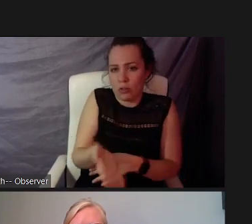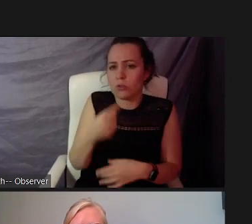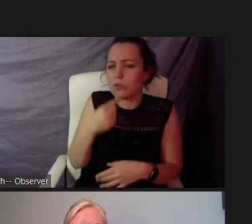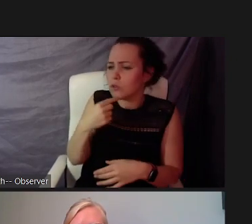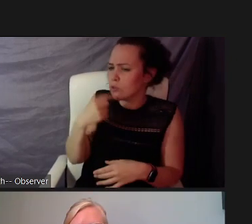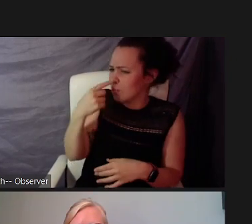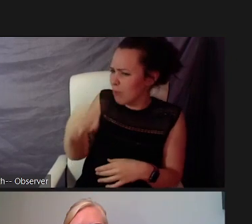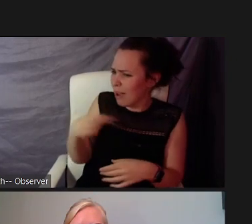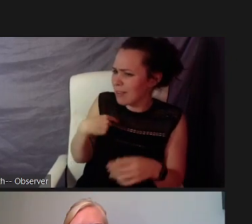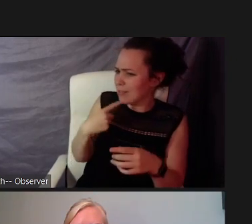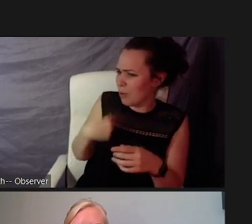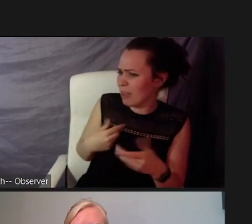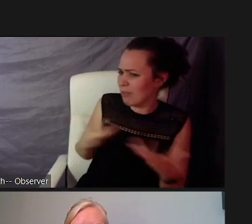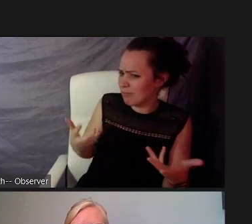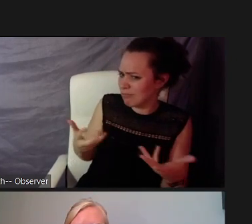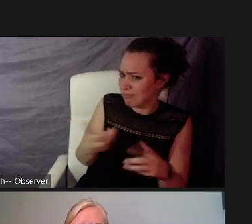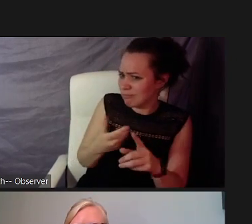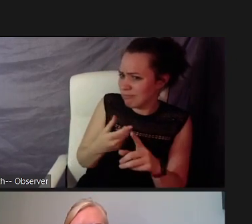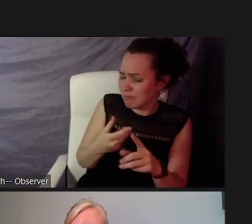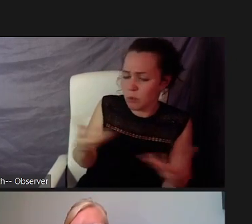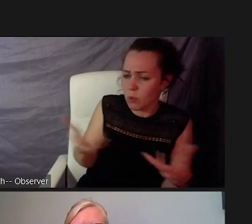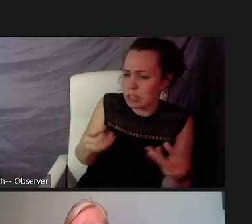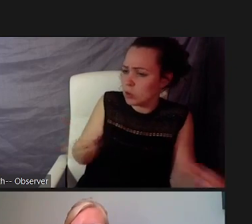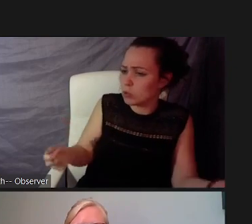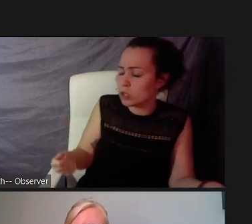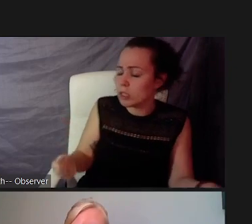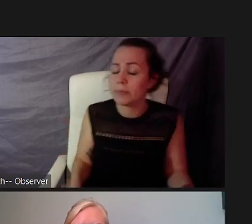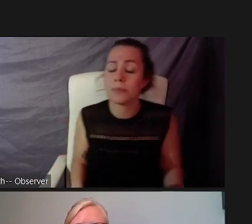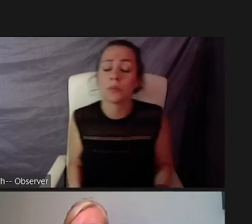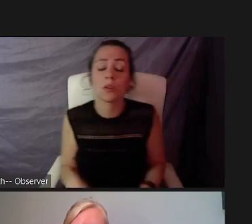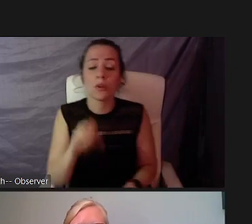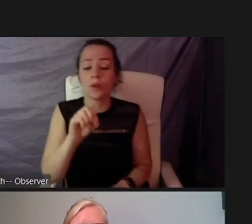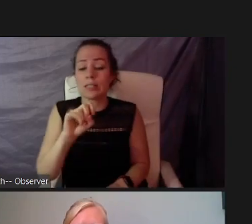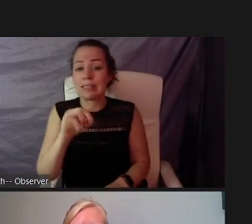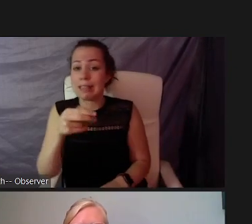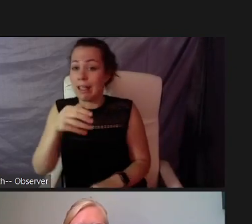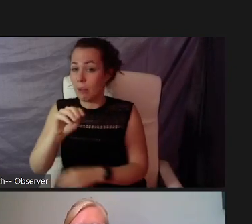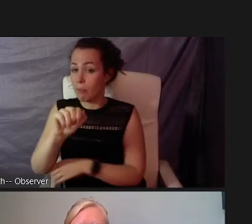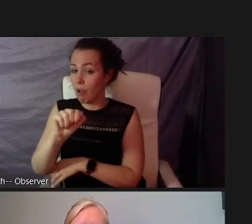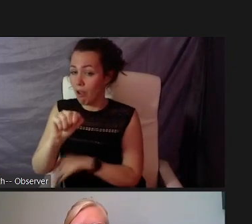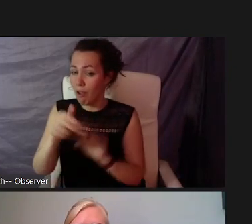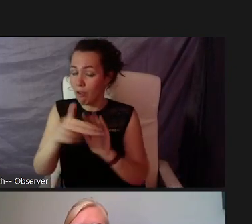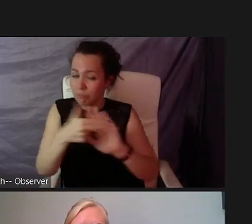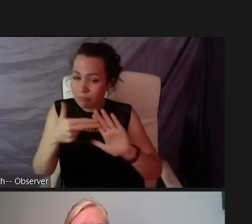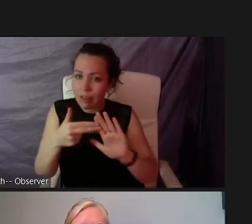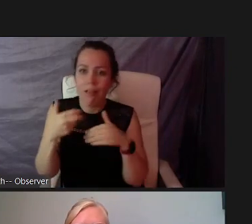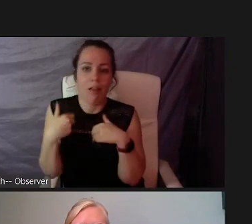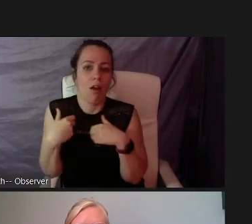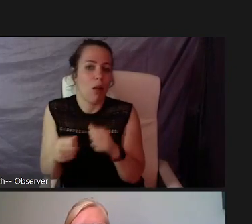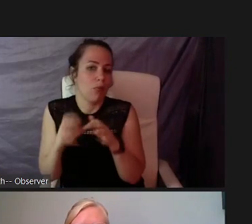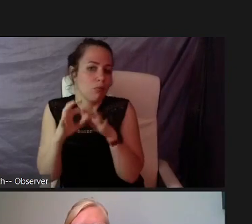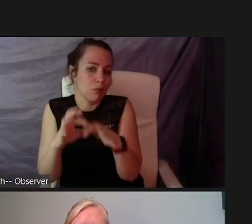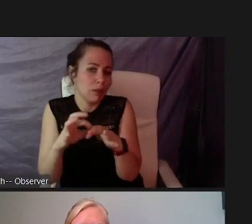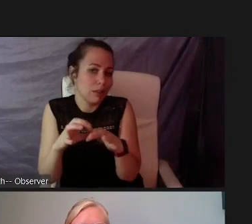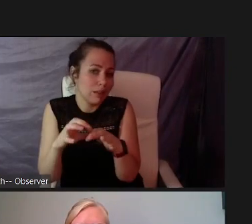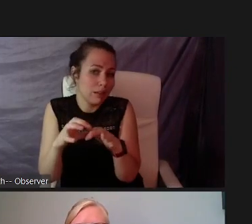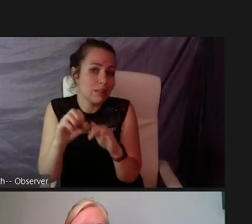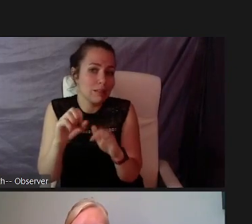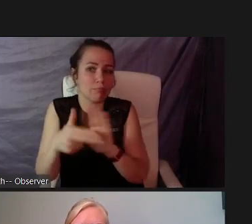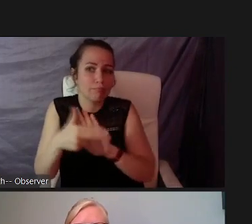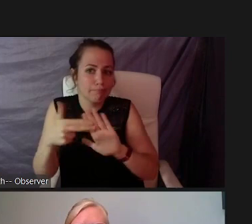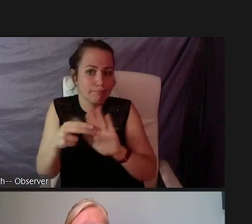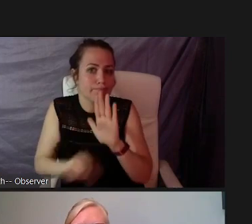Okay. So stigma or health-related stigma is something that can arise where a sense